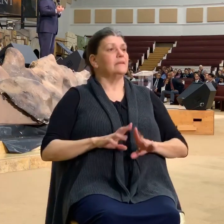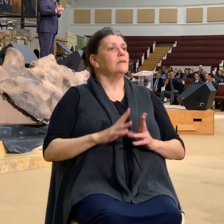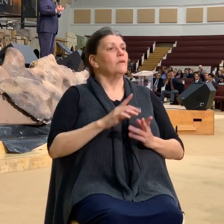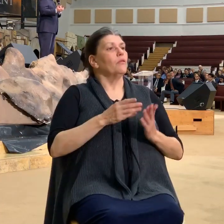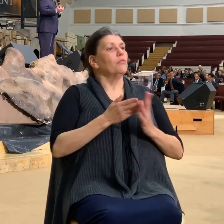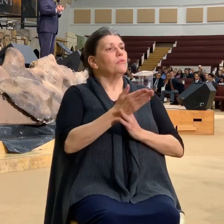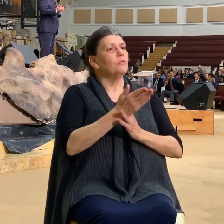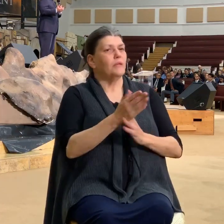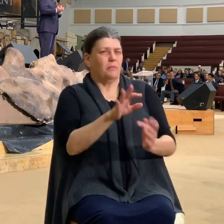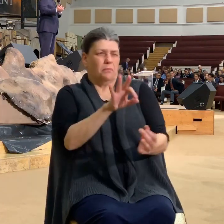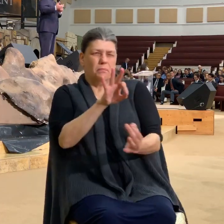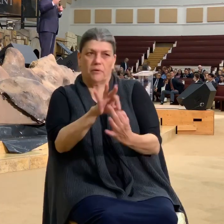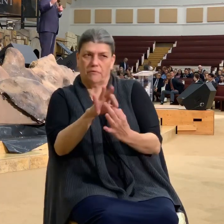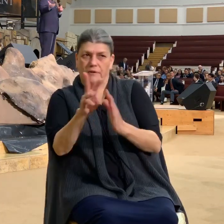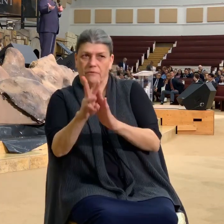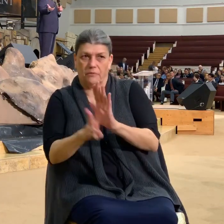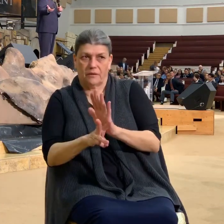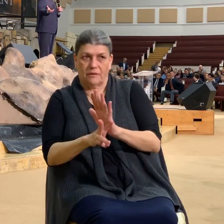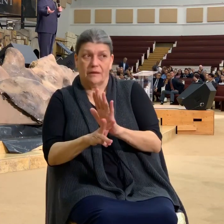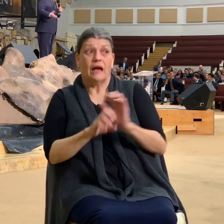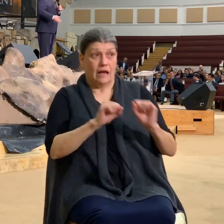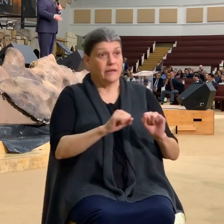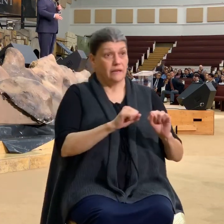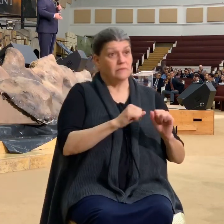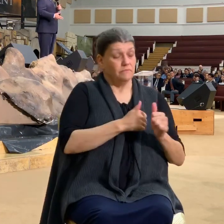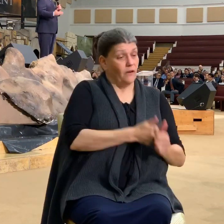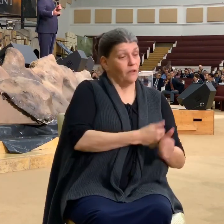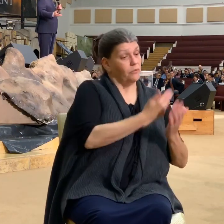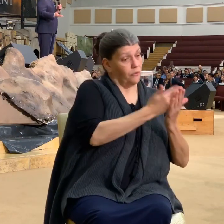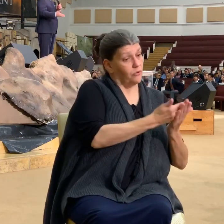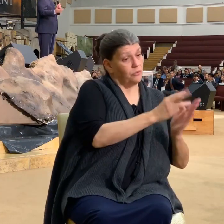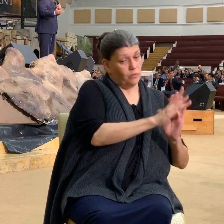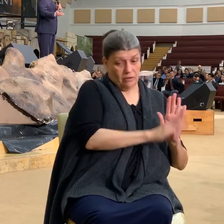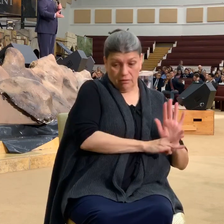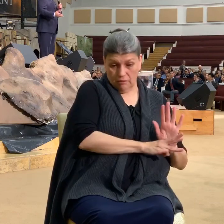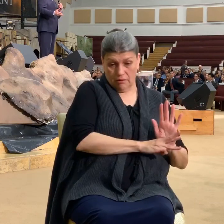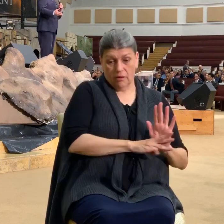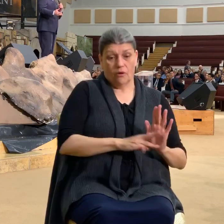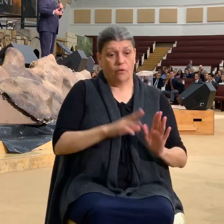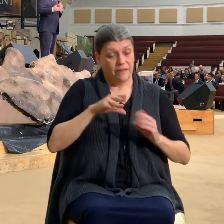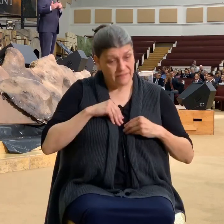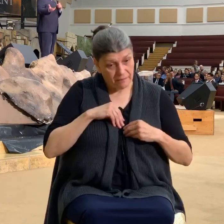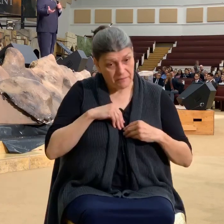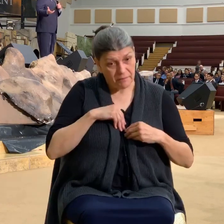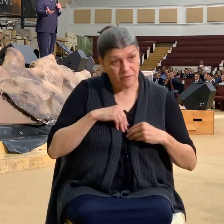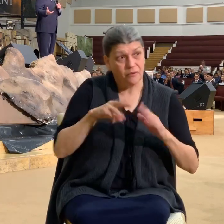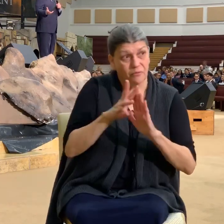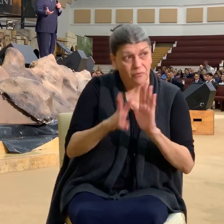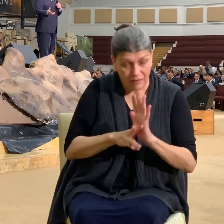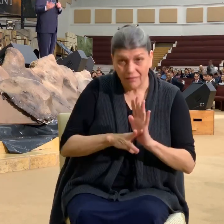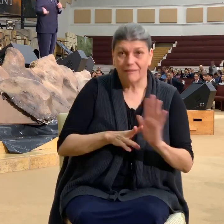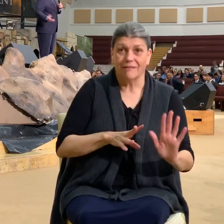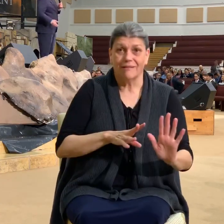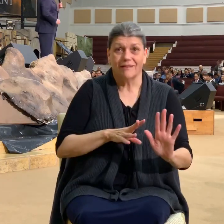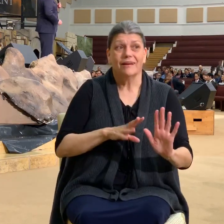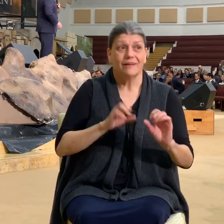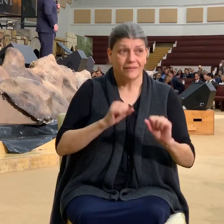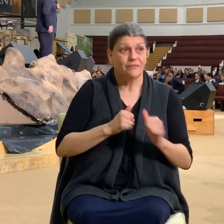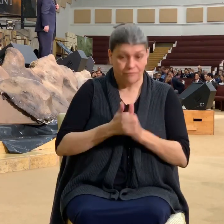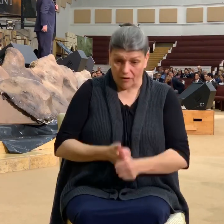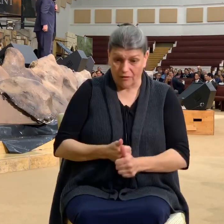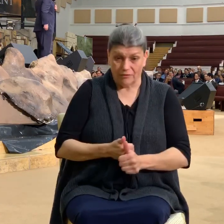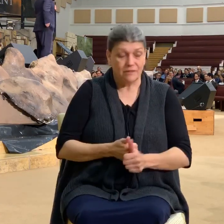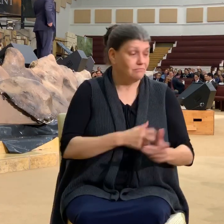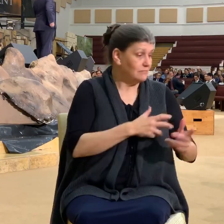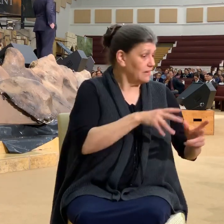will. I could have followed goodwill. I could have, goodwill, that would be a good business. I could have followed acceptable will.